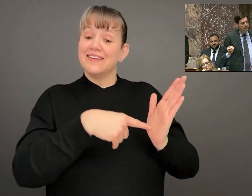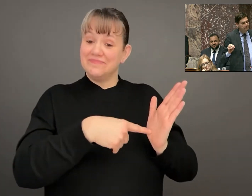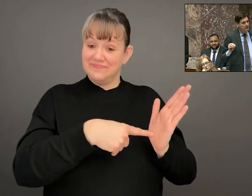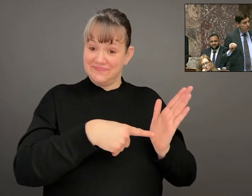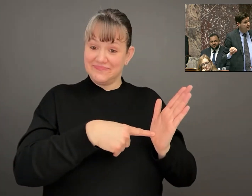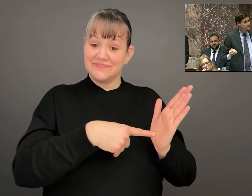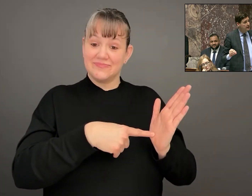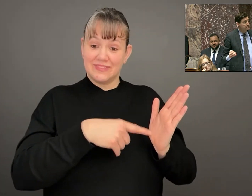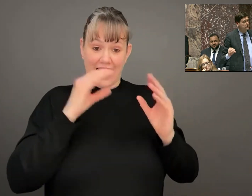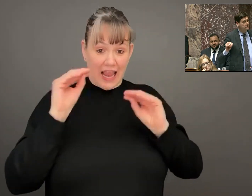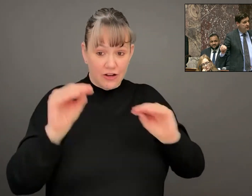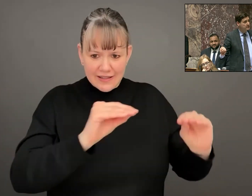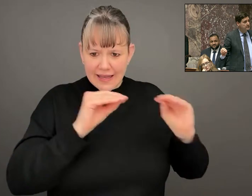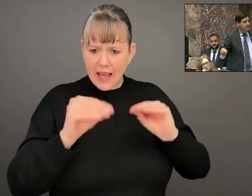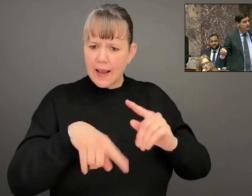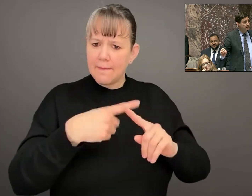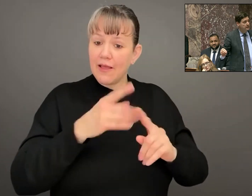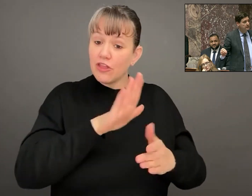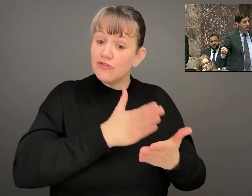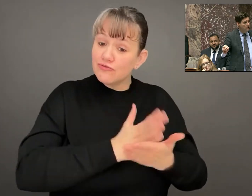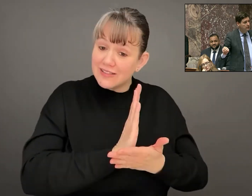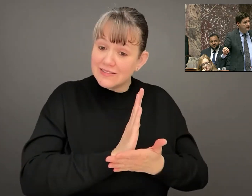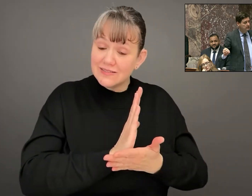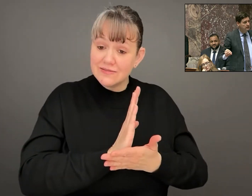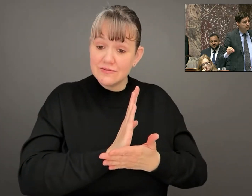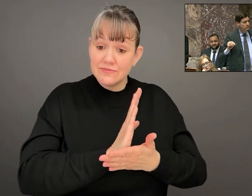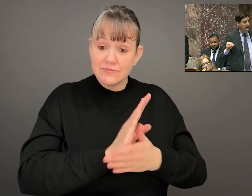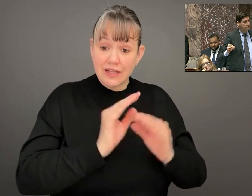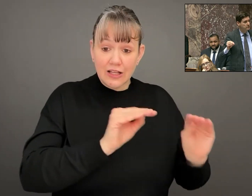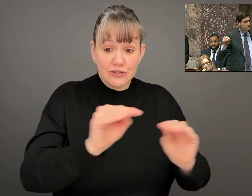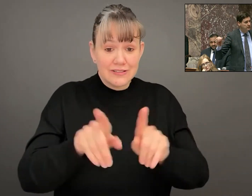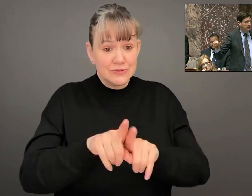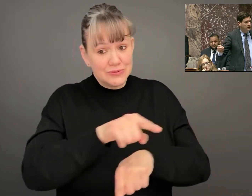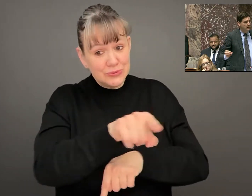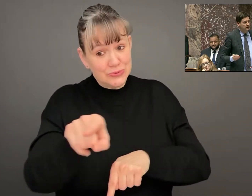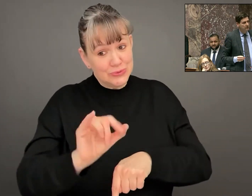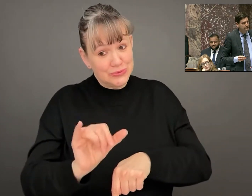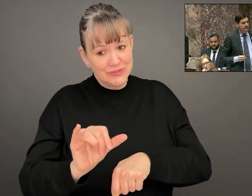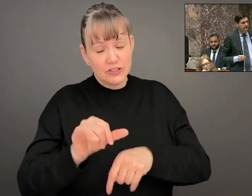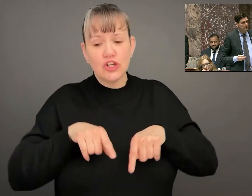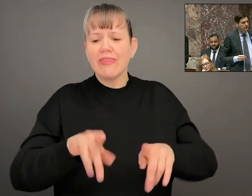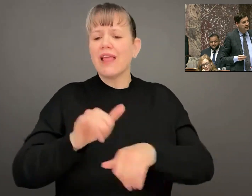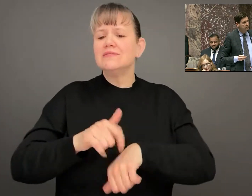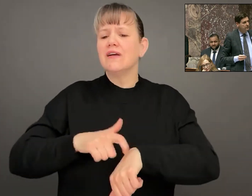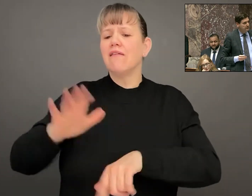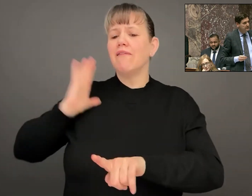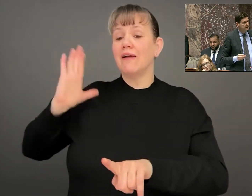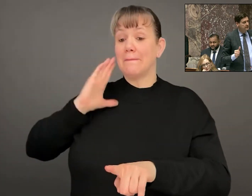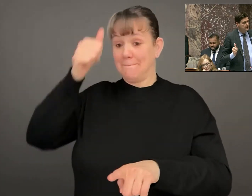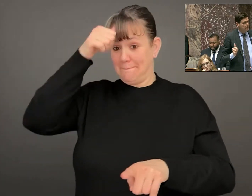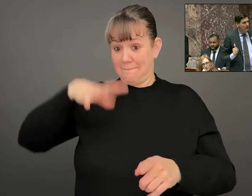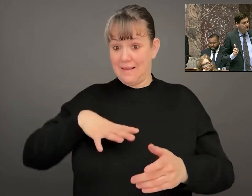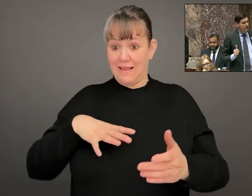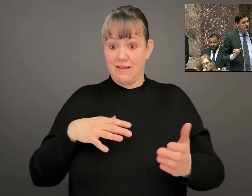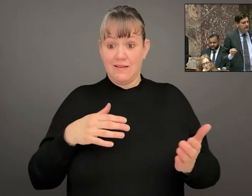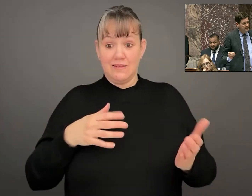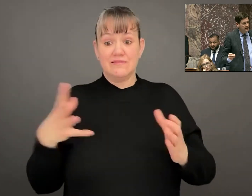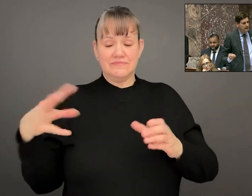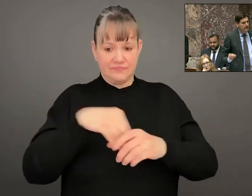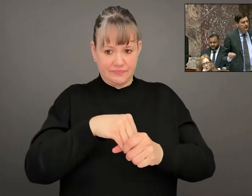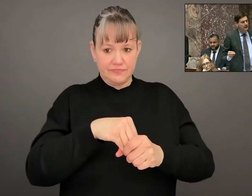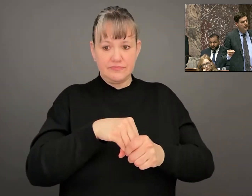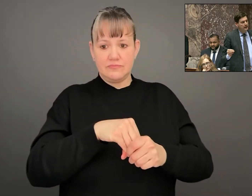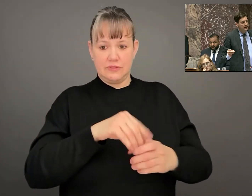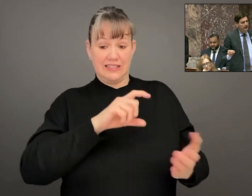But during that time, there was the Jacansky inquiry. There was a man who was involved in altercation with police at the YVR. He